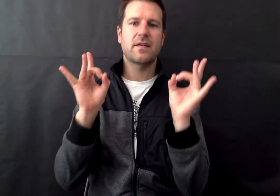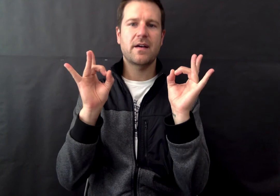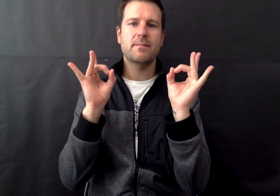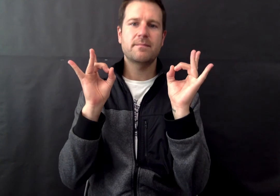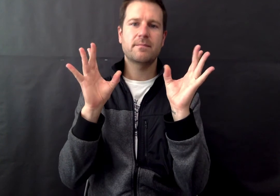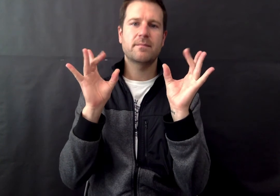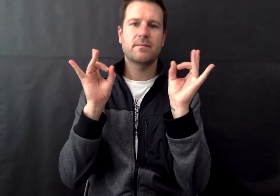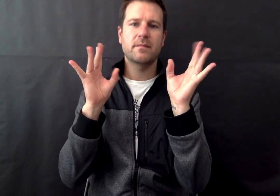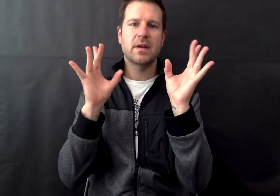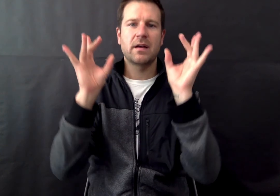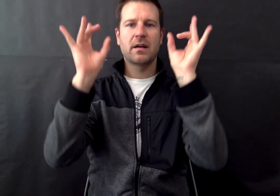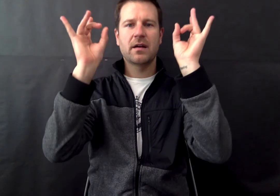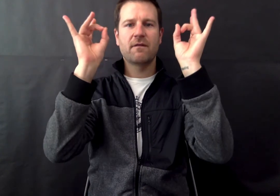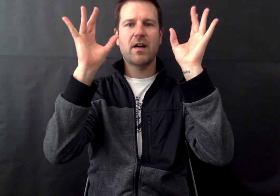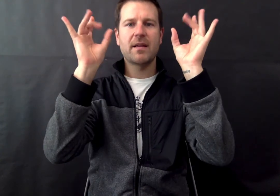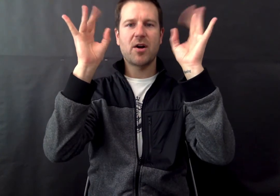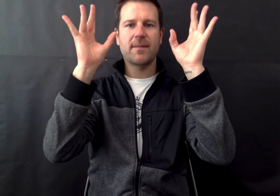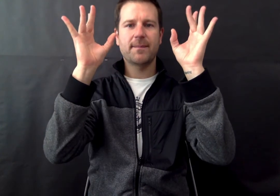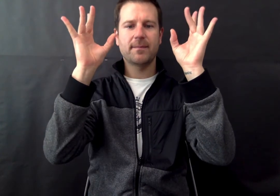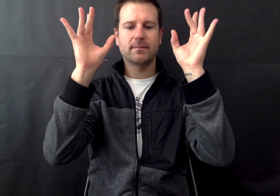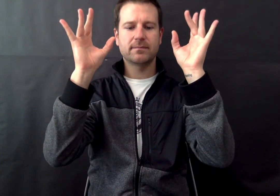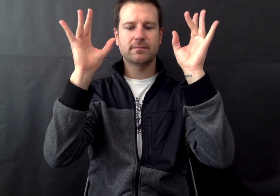thumb. Volleyball.